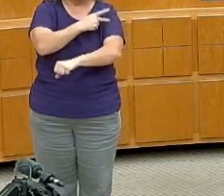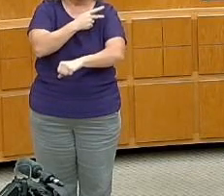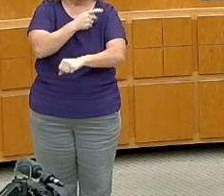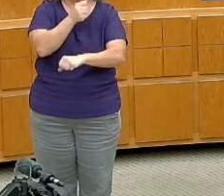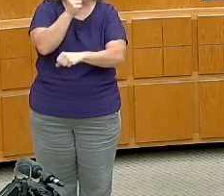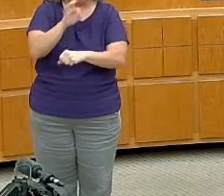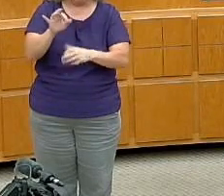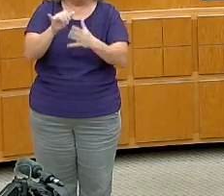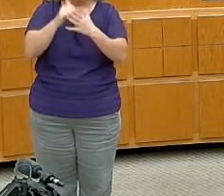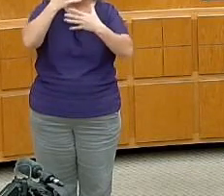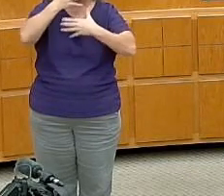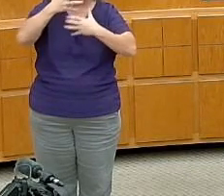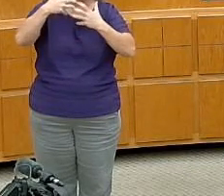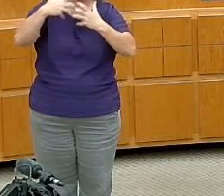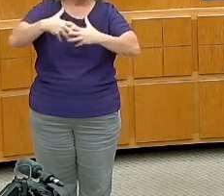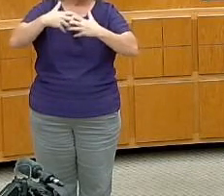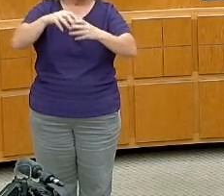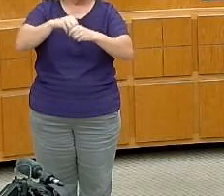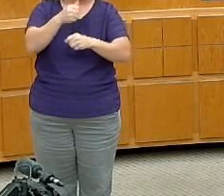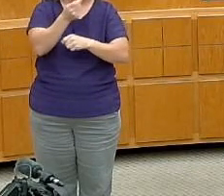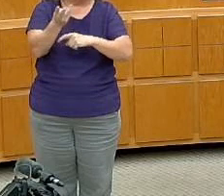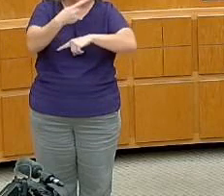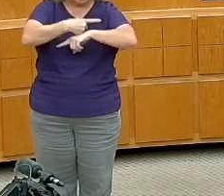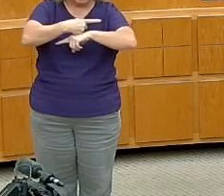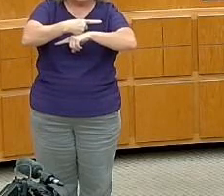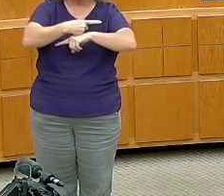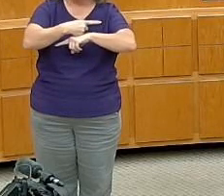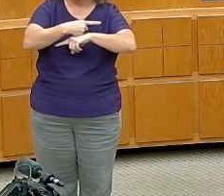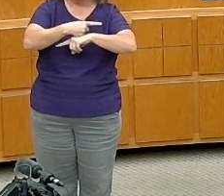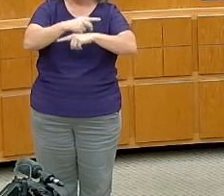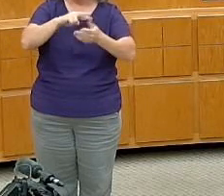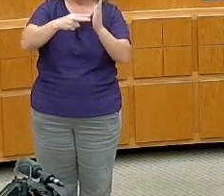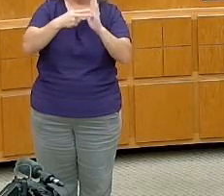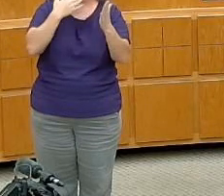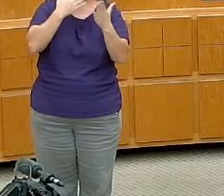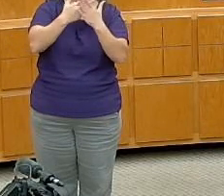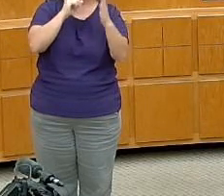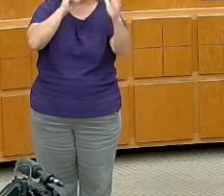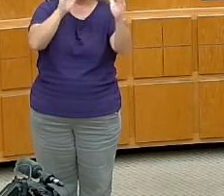days, I believe there's a good hope.